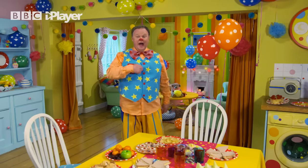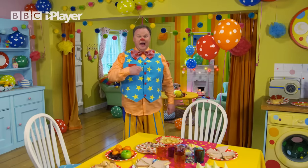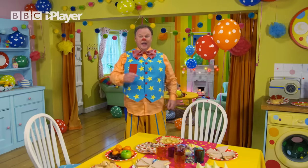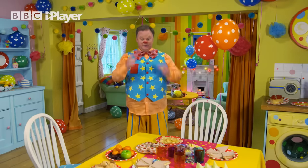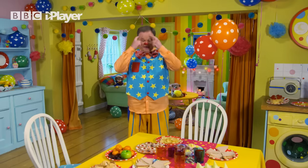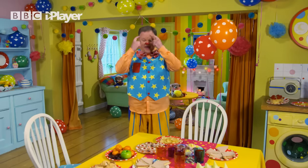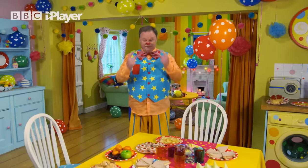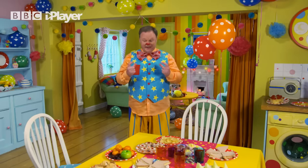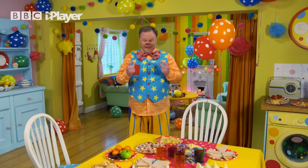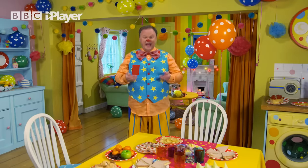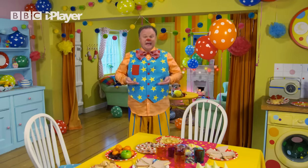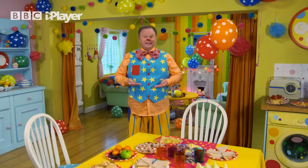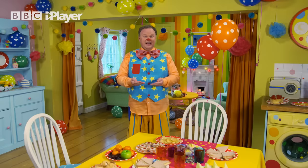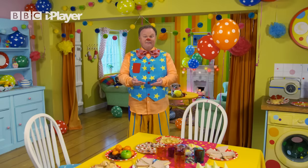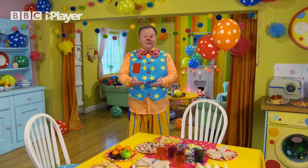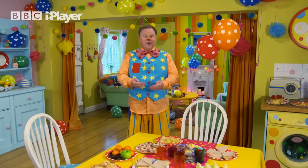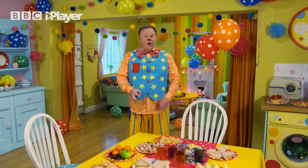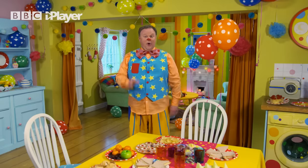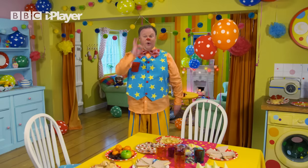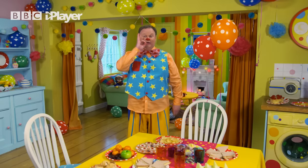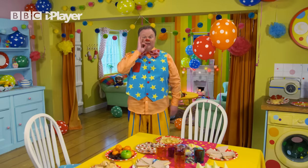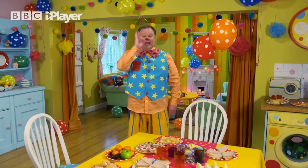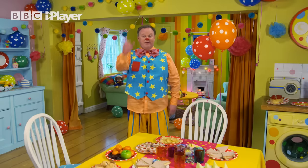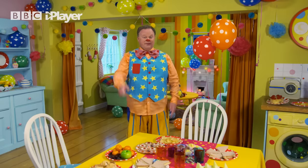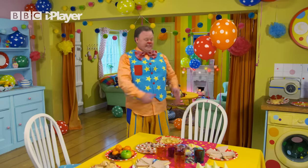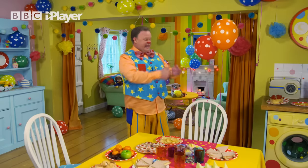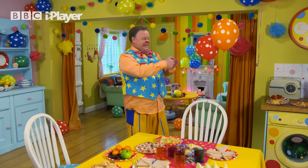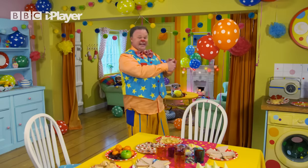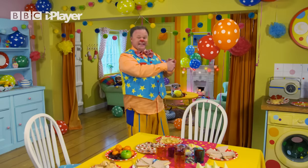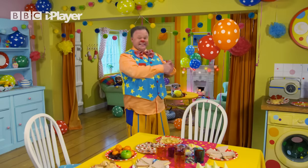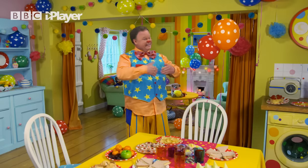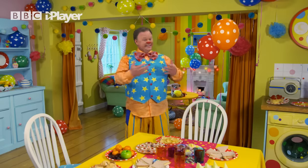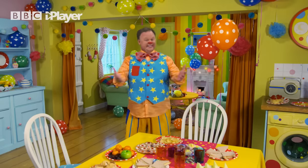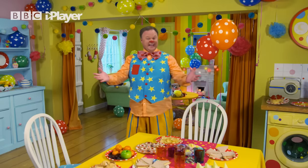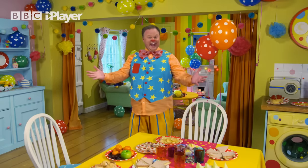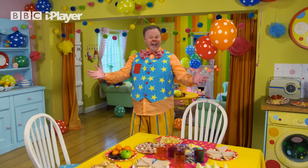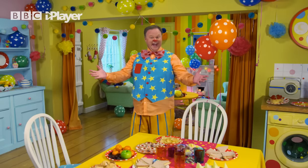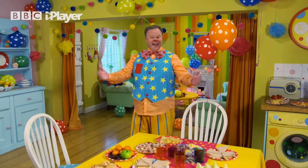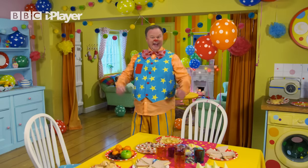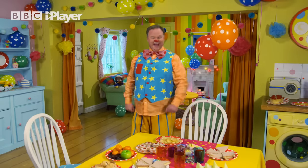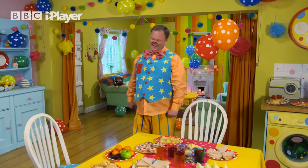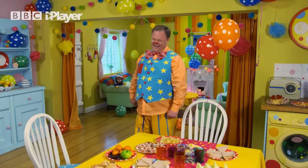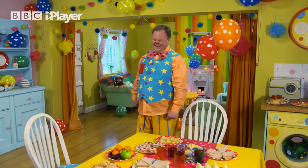I have carefully delivered all of the invitations. Well done, Mr.